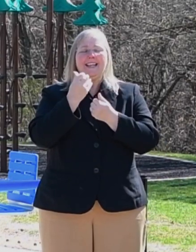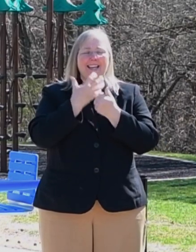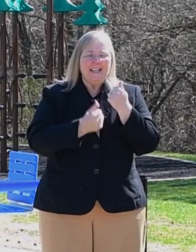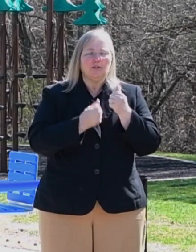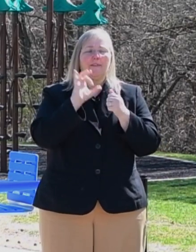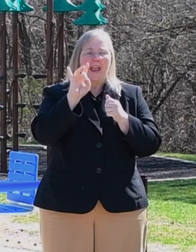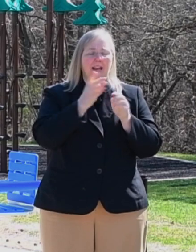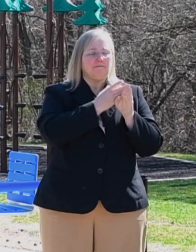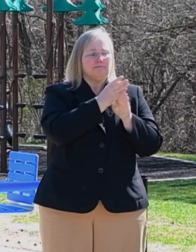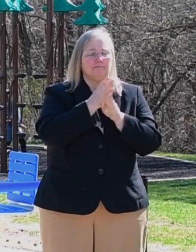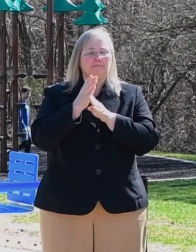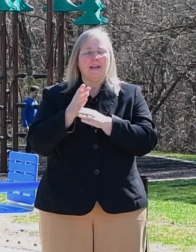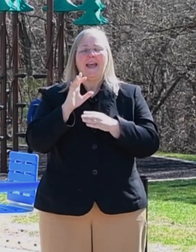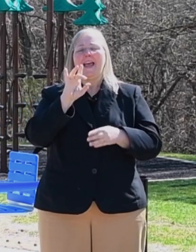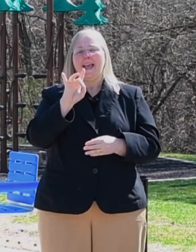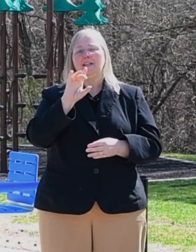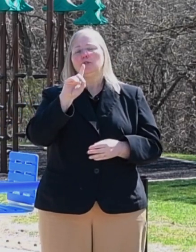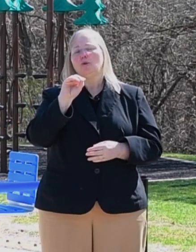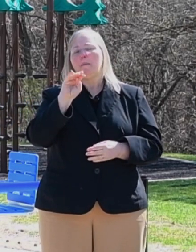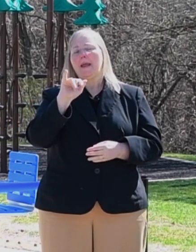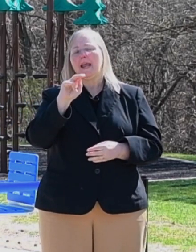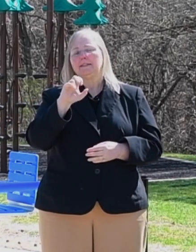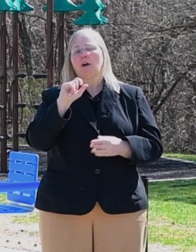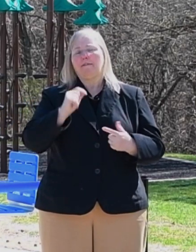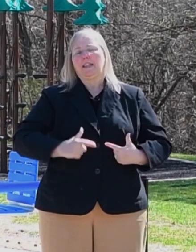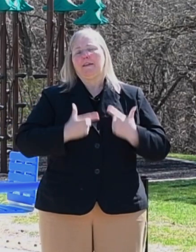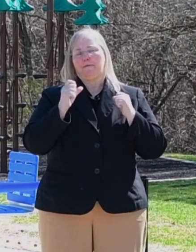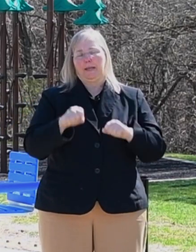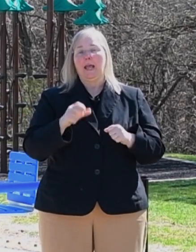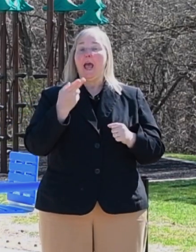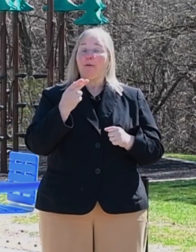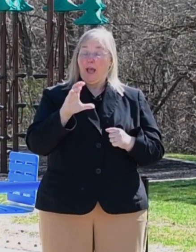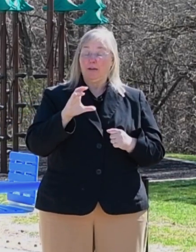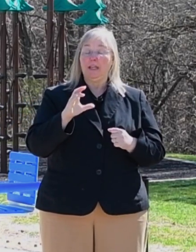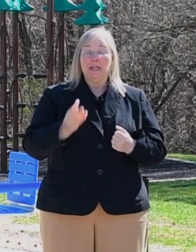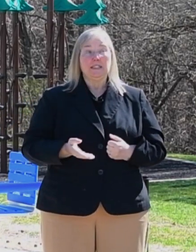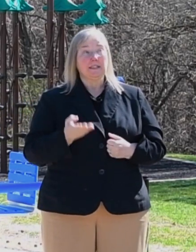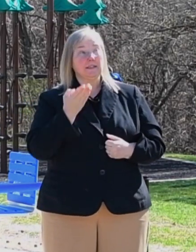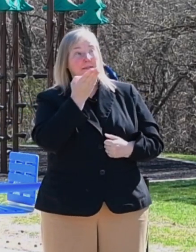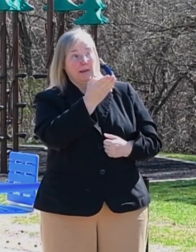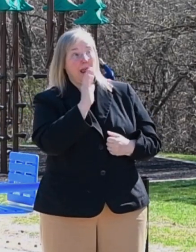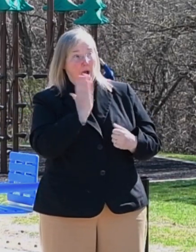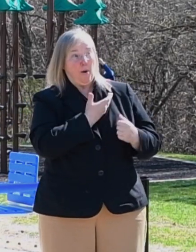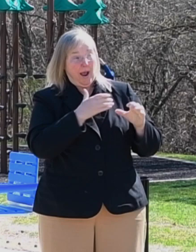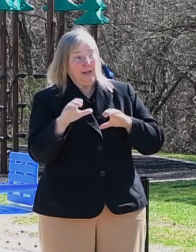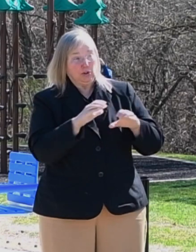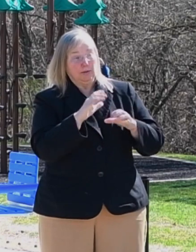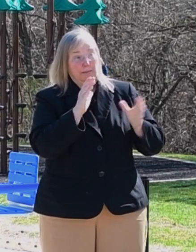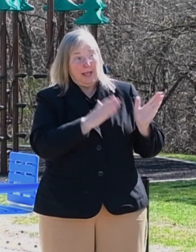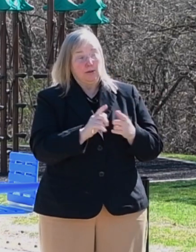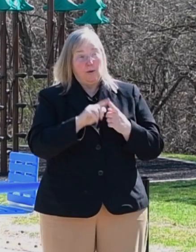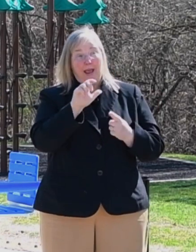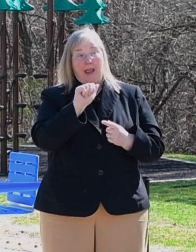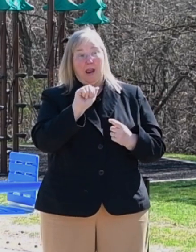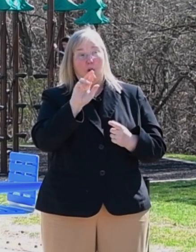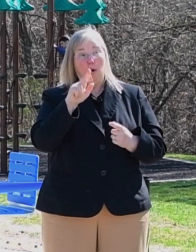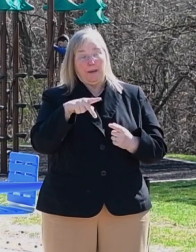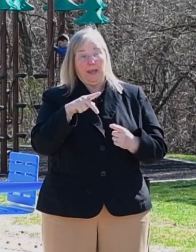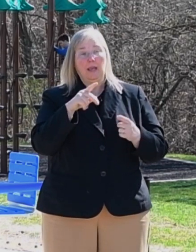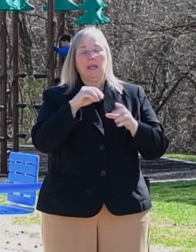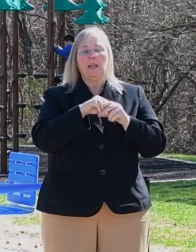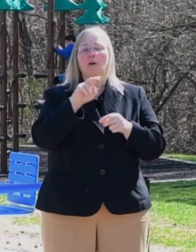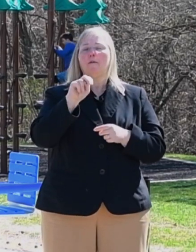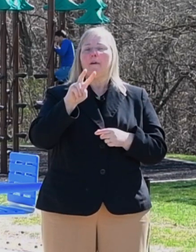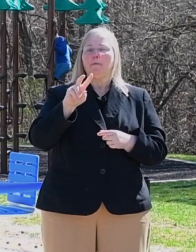domains of livability. Howard County submitted its action plan to AARP in November of 2021